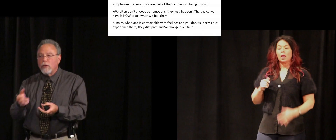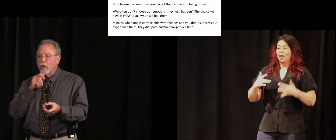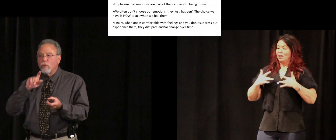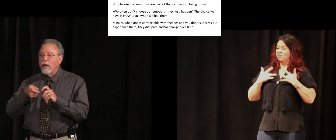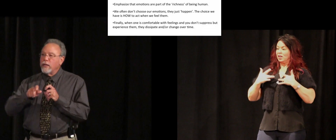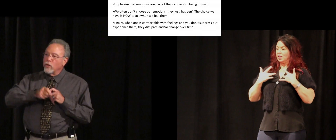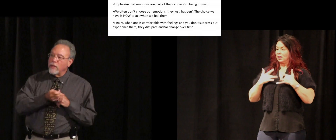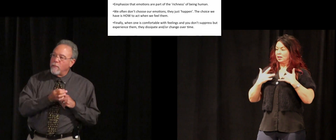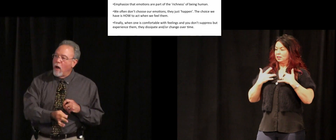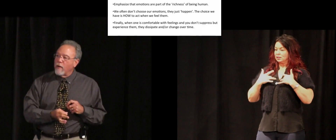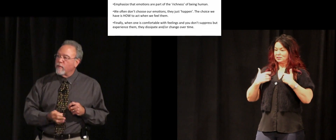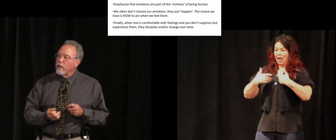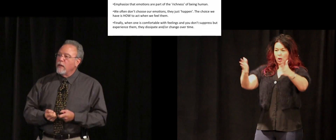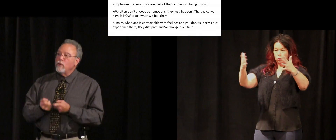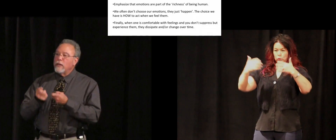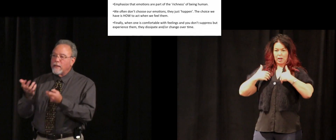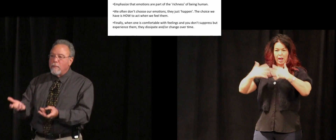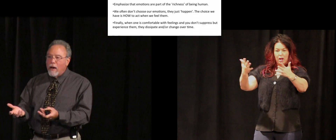that?